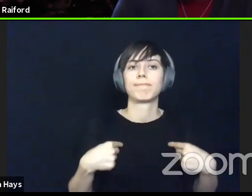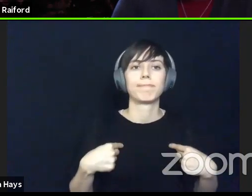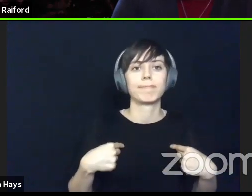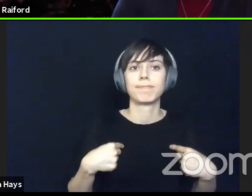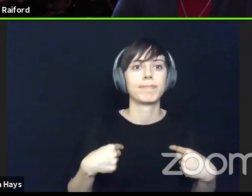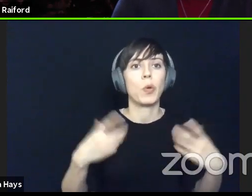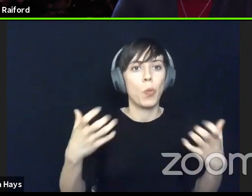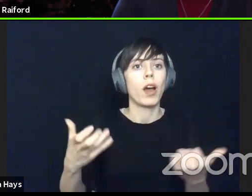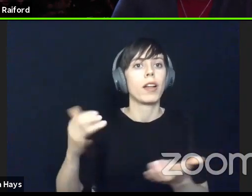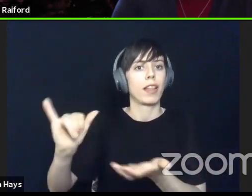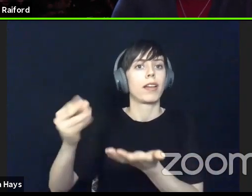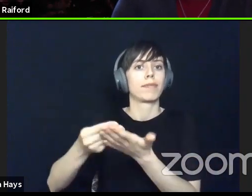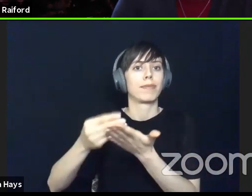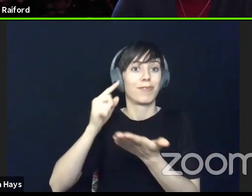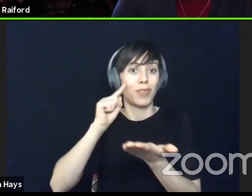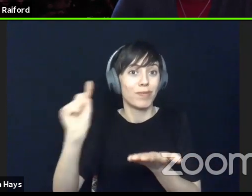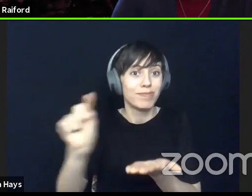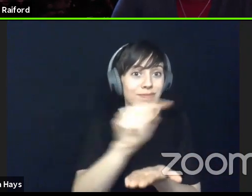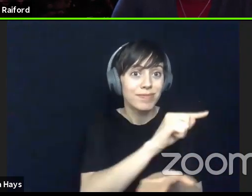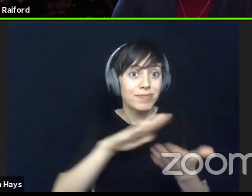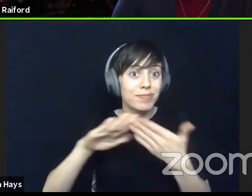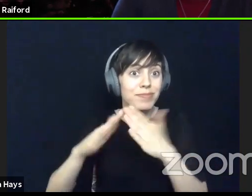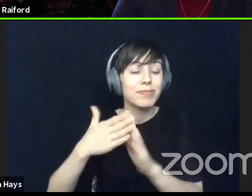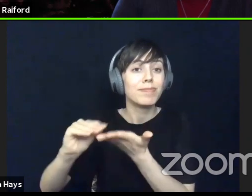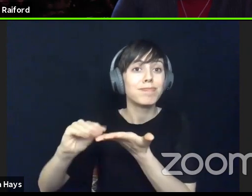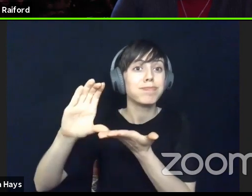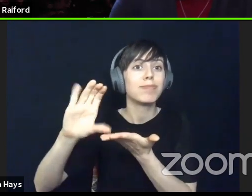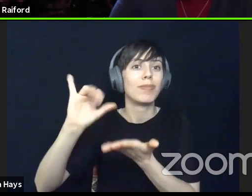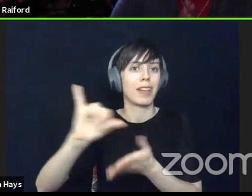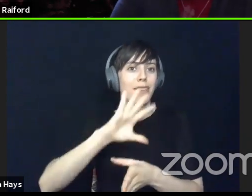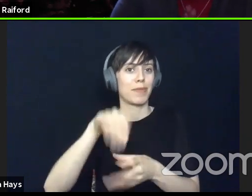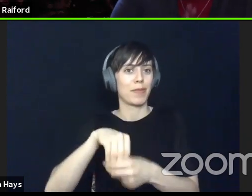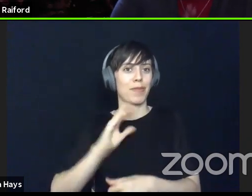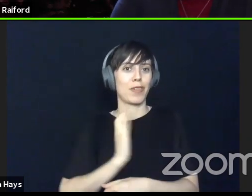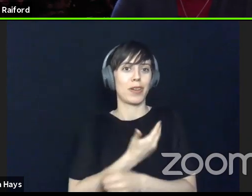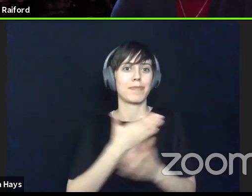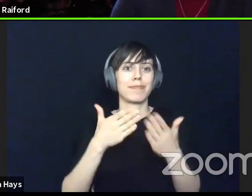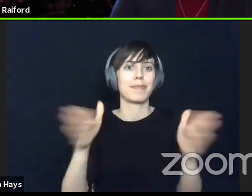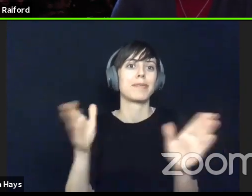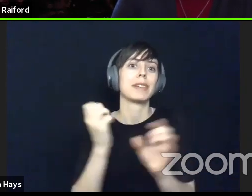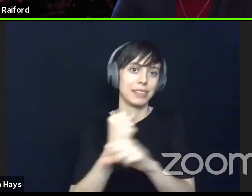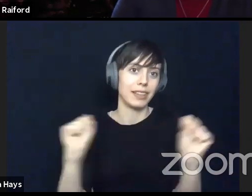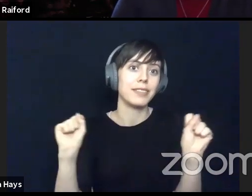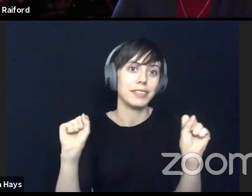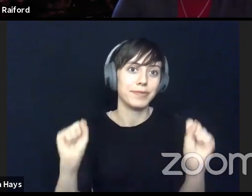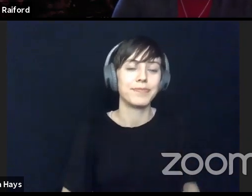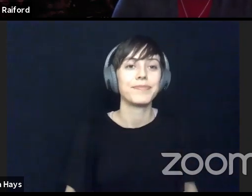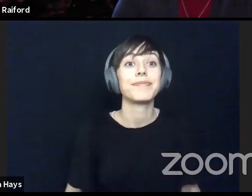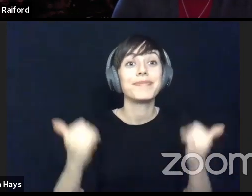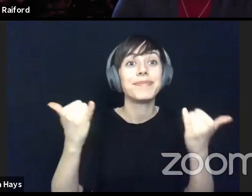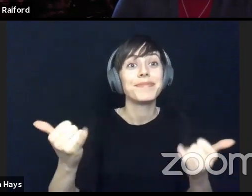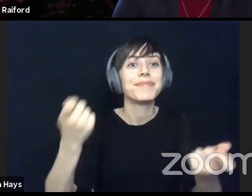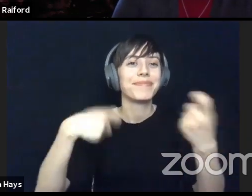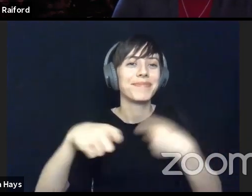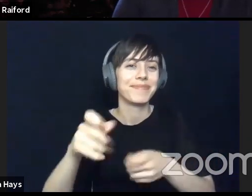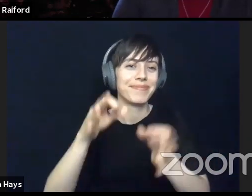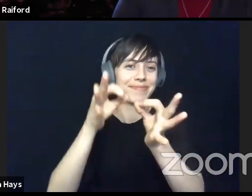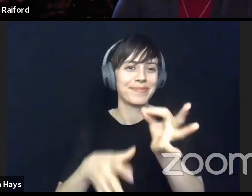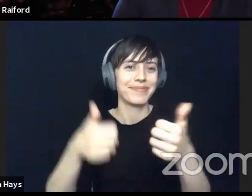into our parks, because that's yeah. part of my public safety platform. Yeah. The long way. No, that feels like the